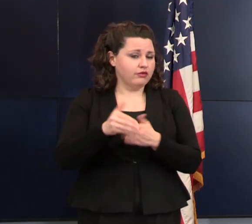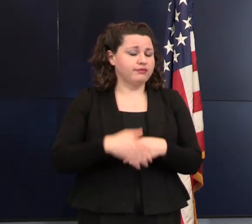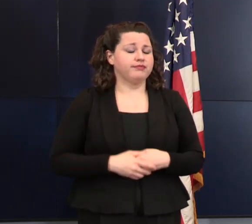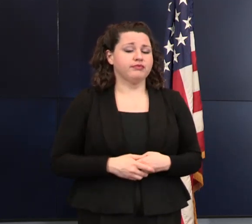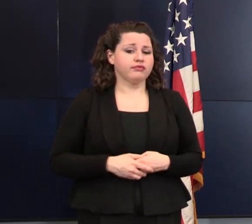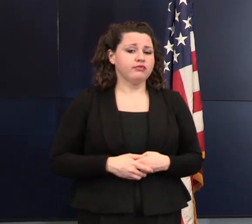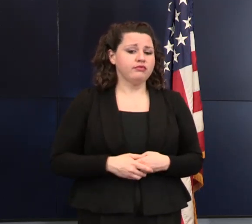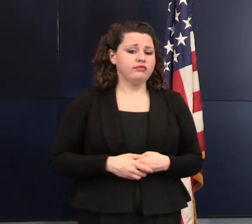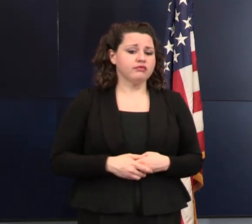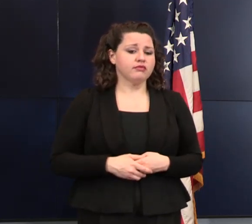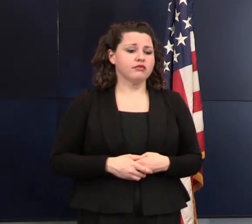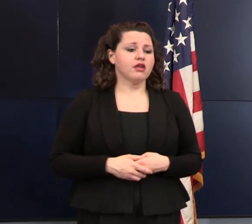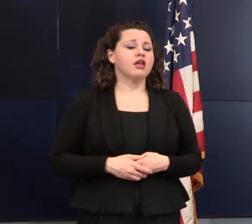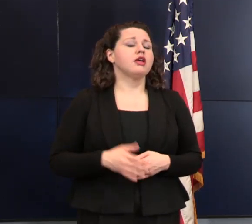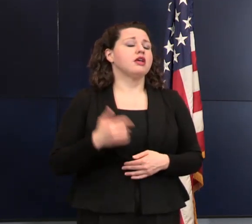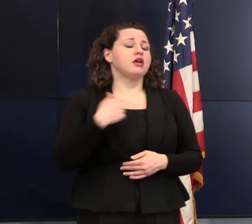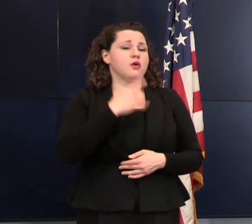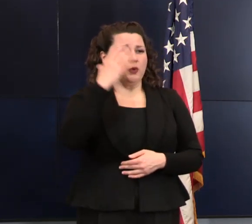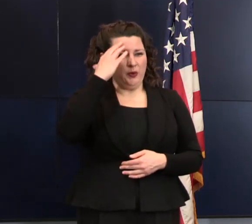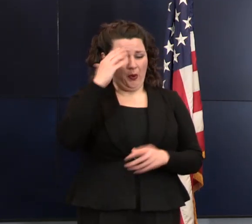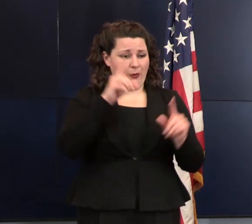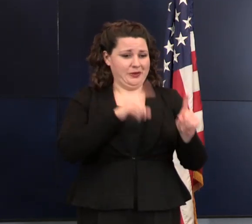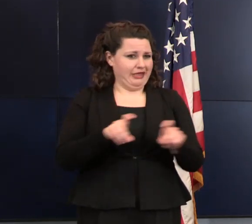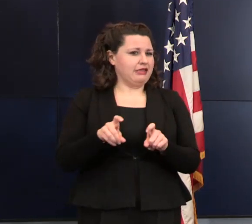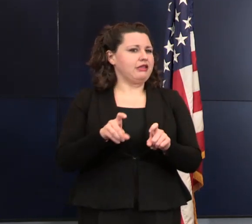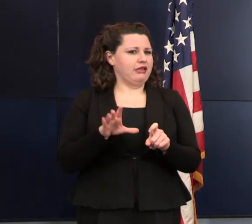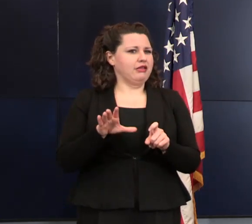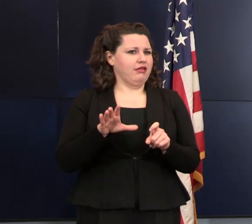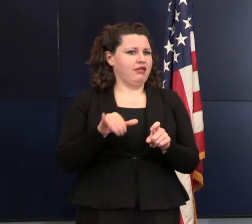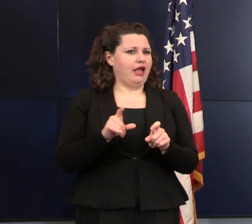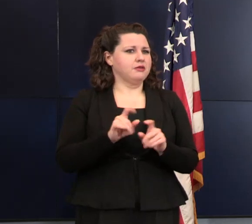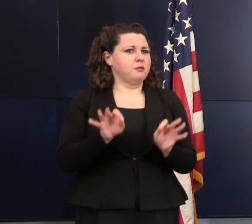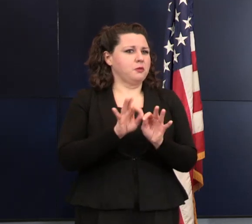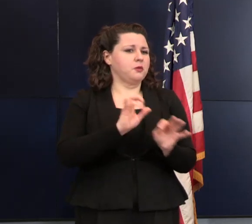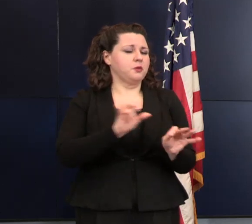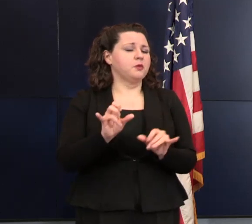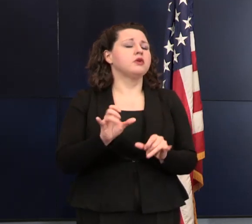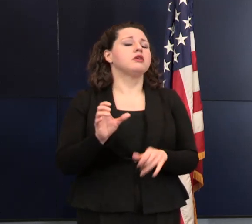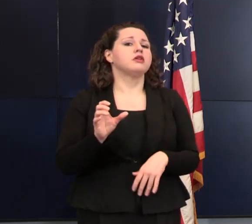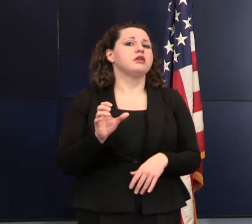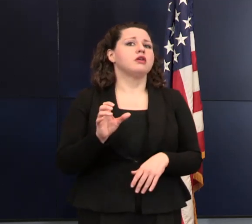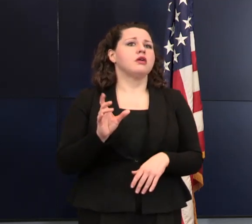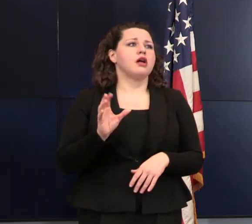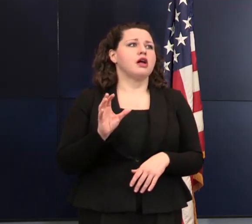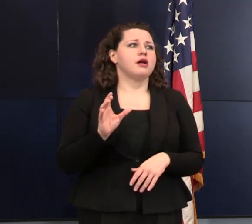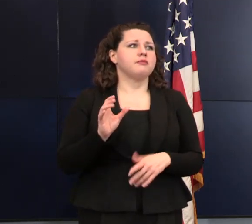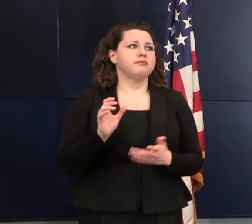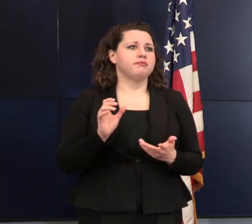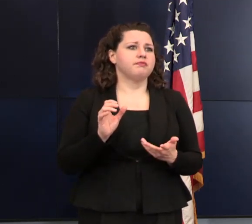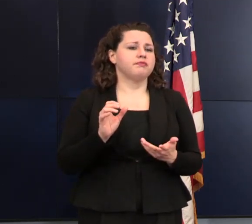and then we know that testing is a piece of this also. And so I did talk to